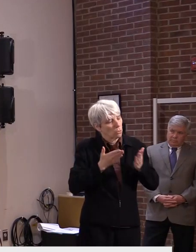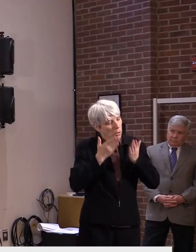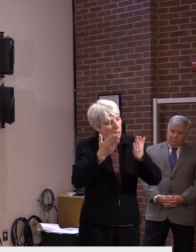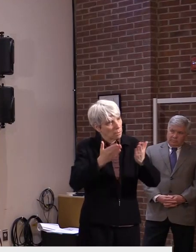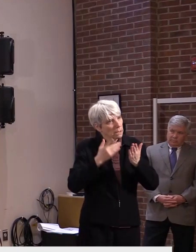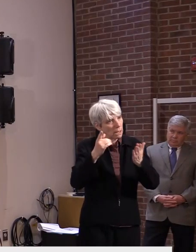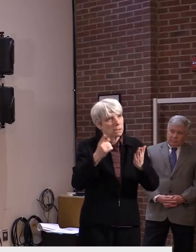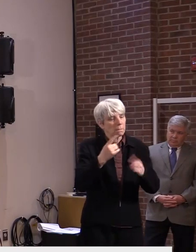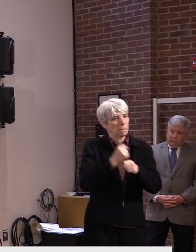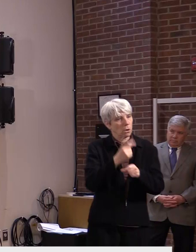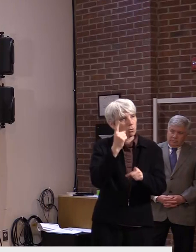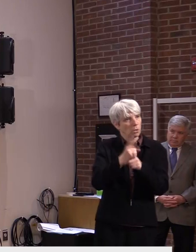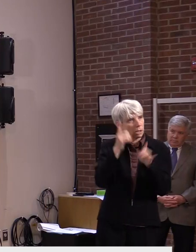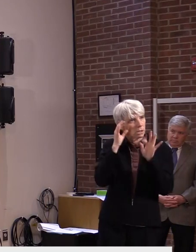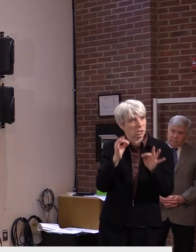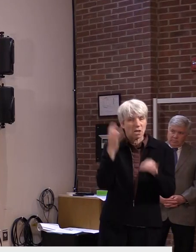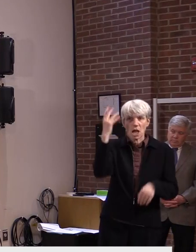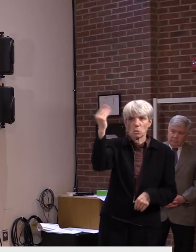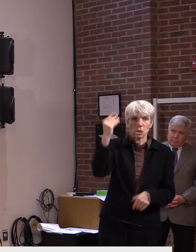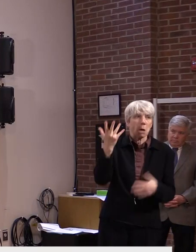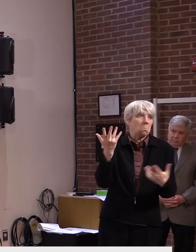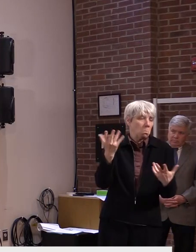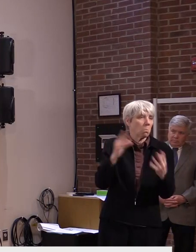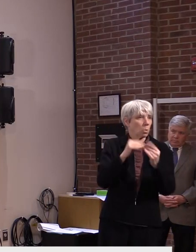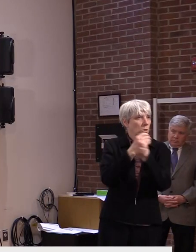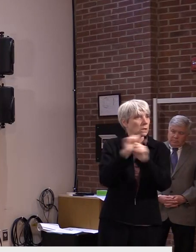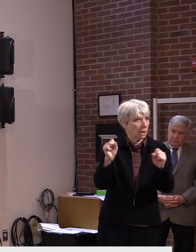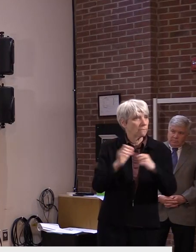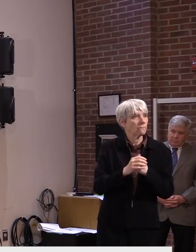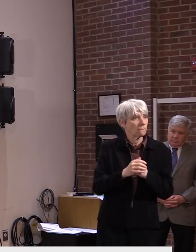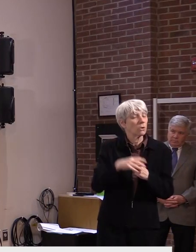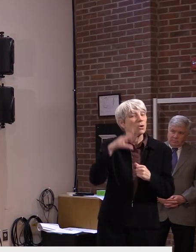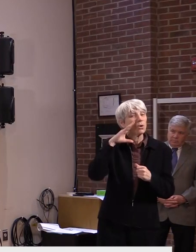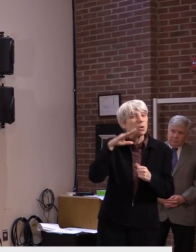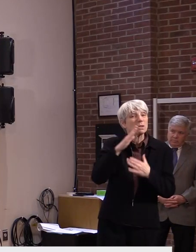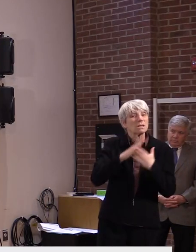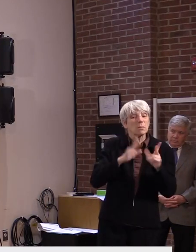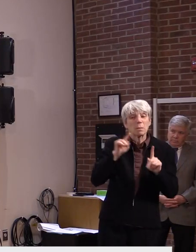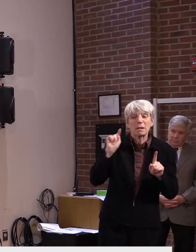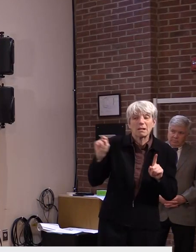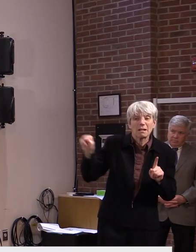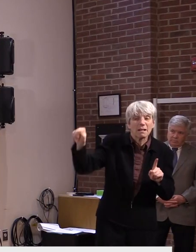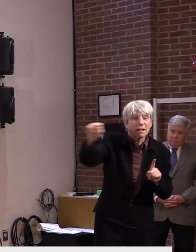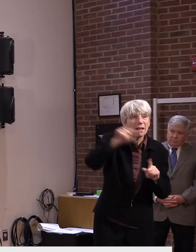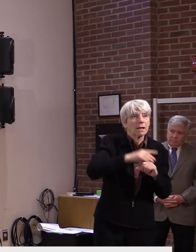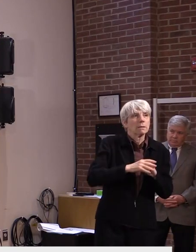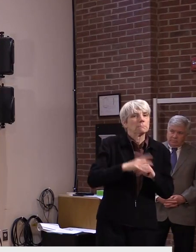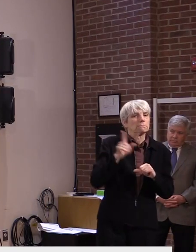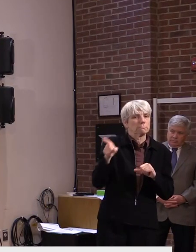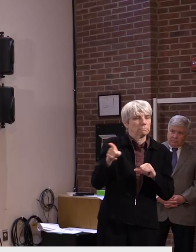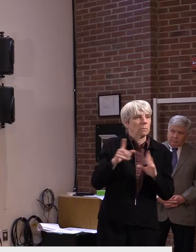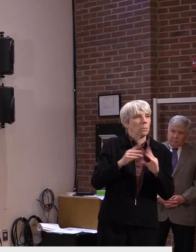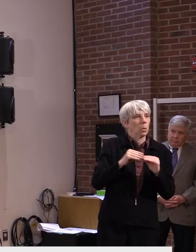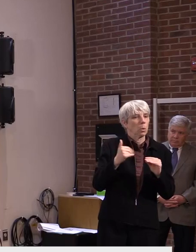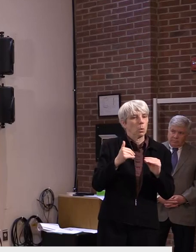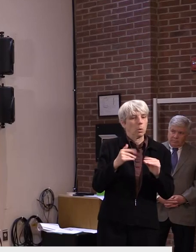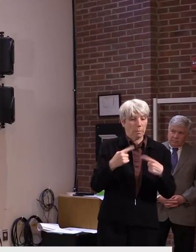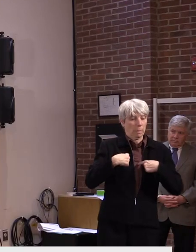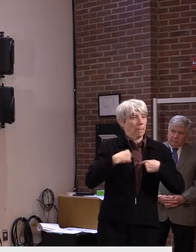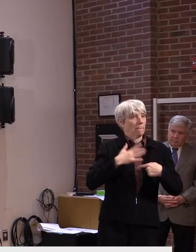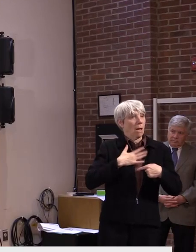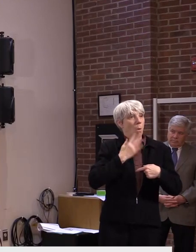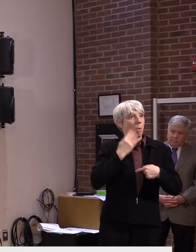so to speak, and recognizing those amongst them that they should be trying to protect if they live with someone